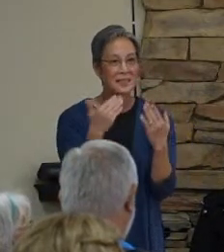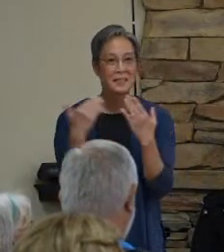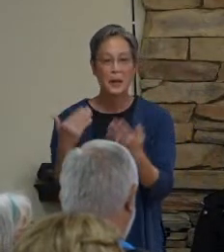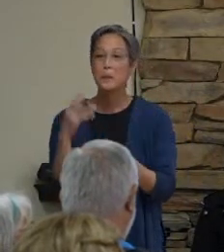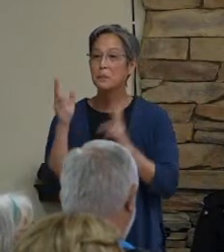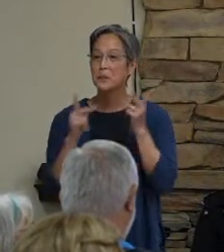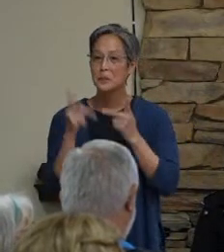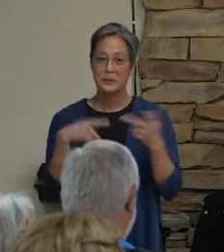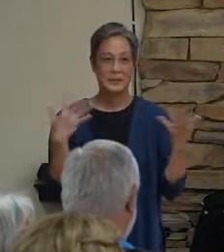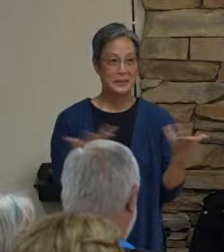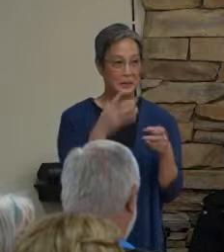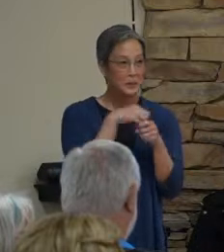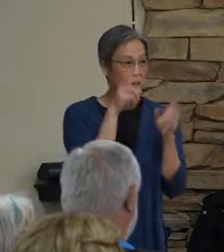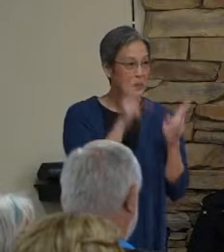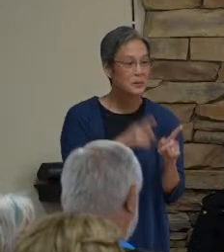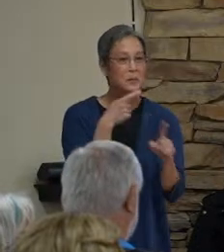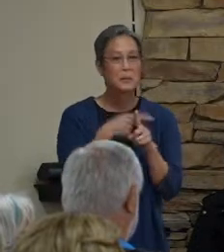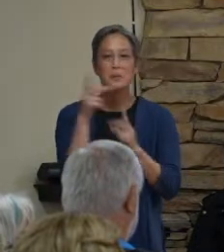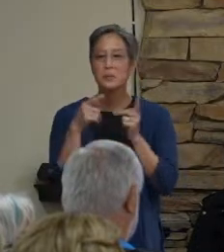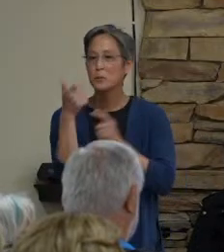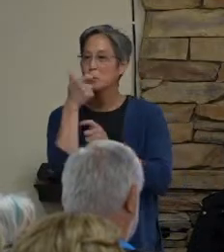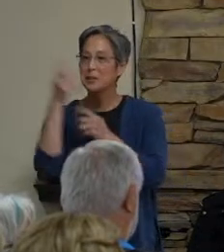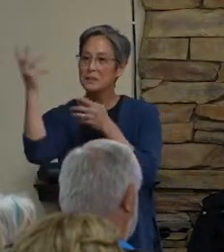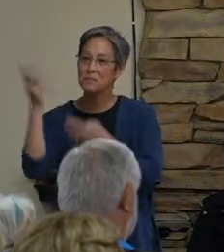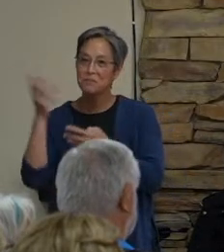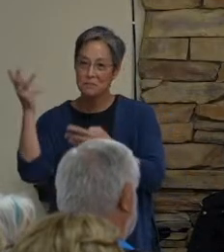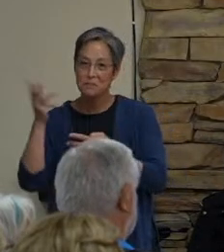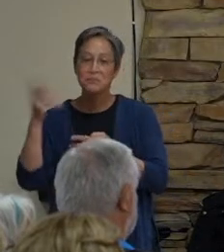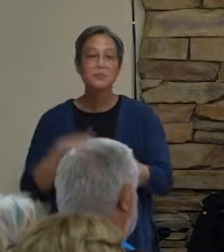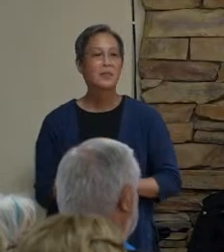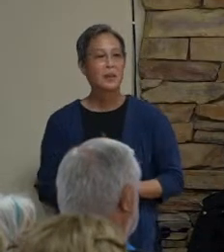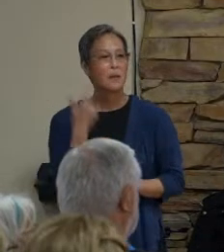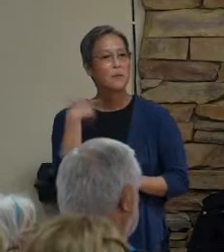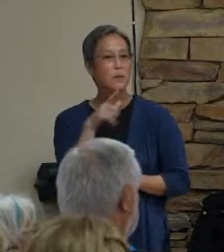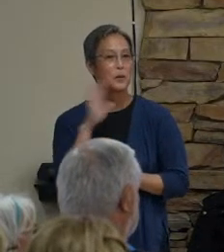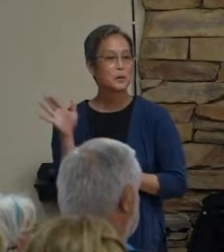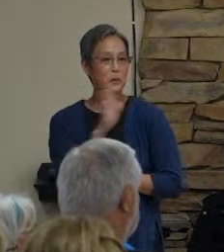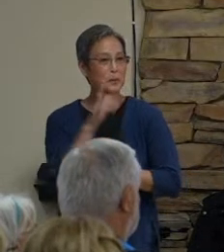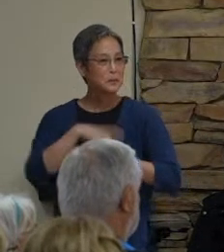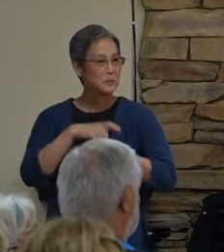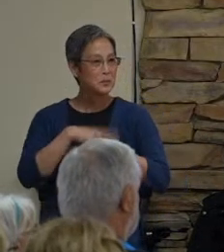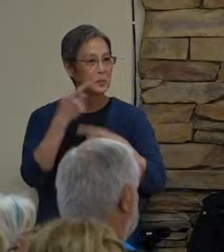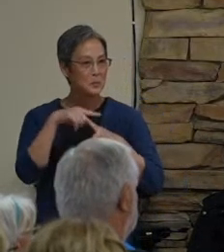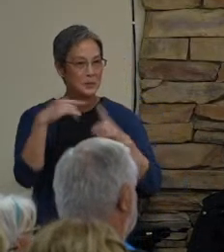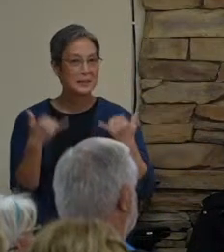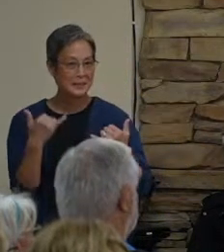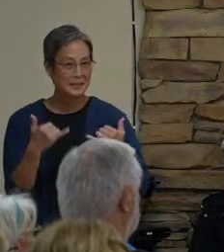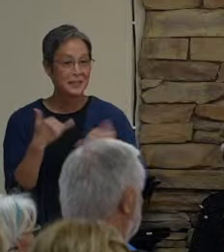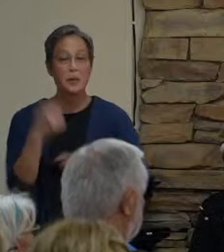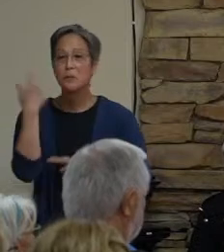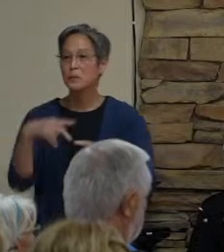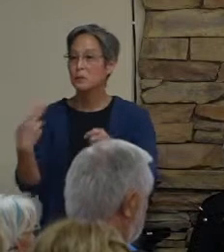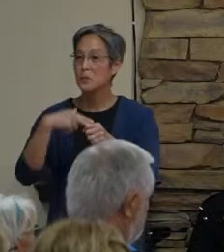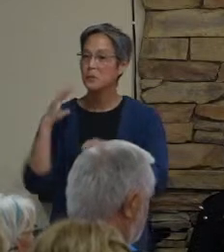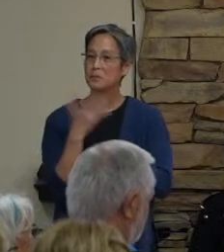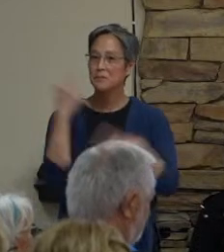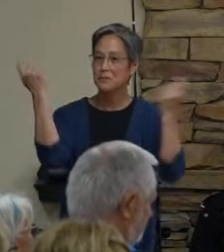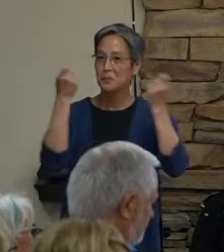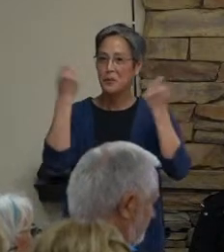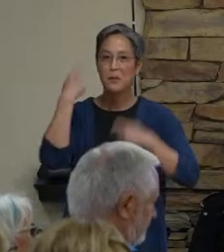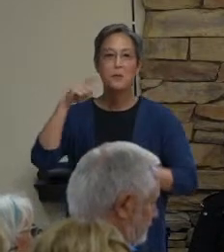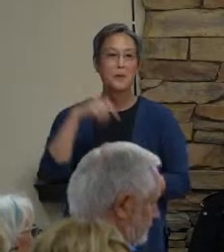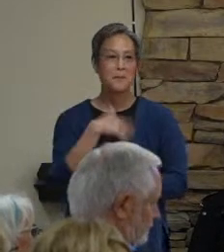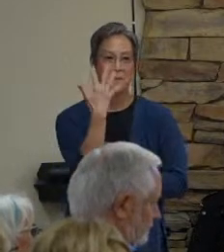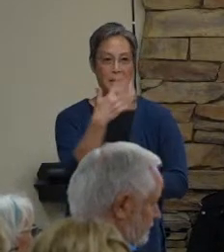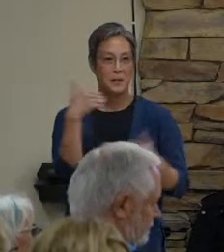here in person and watching on the live stream for taking the time out of your day to join us for this special celebration of 5 new hearing